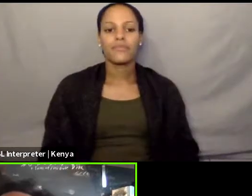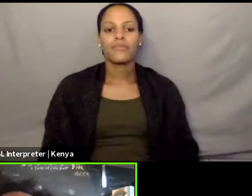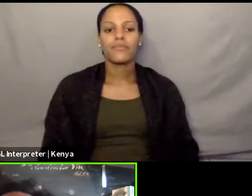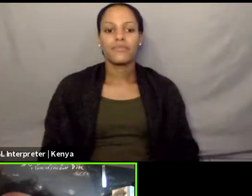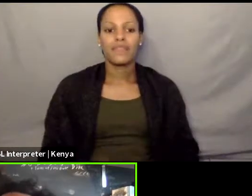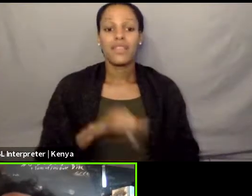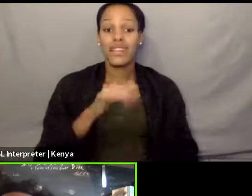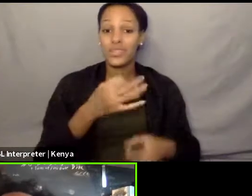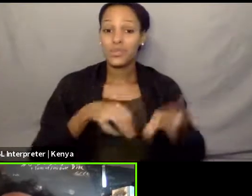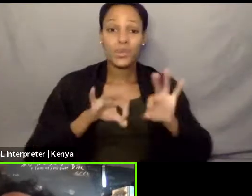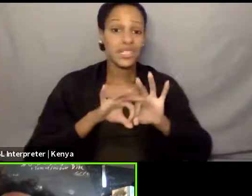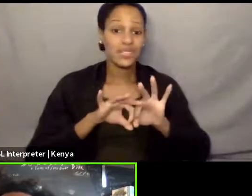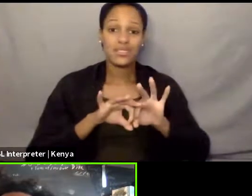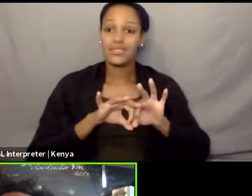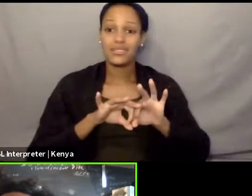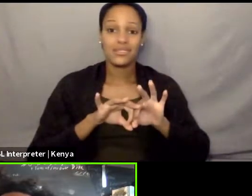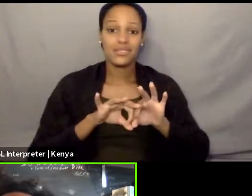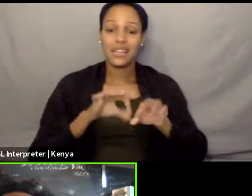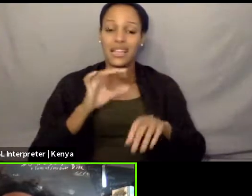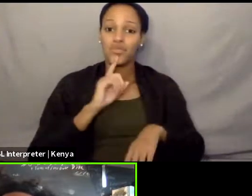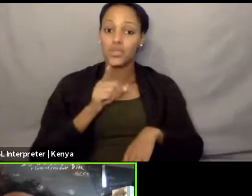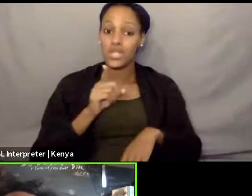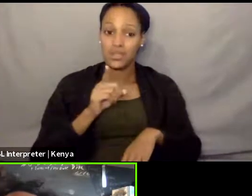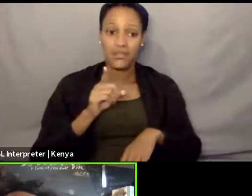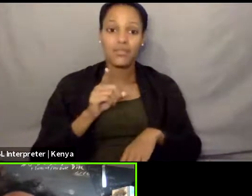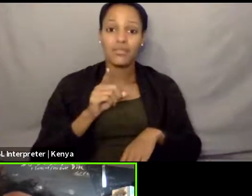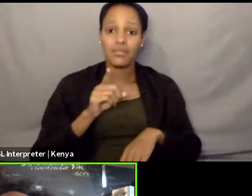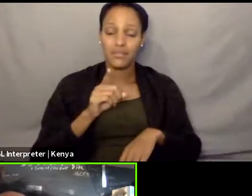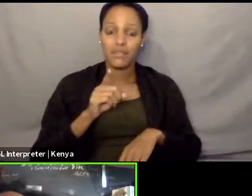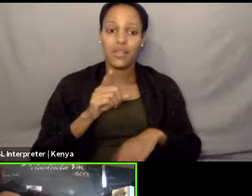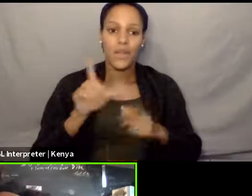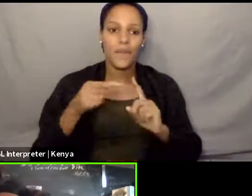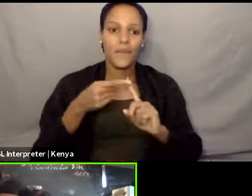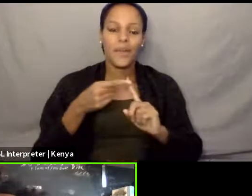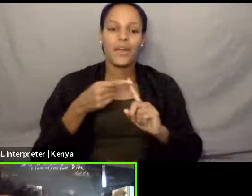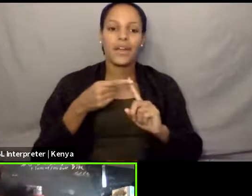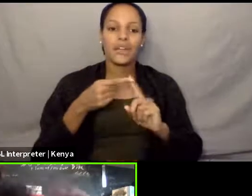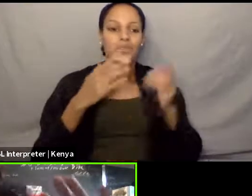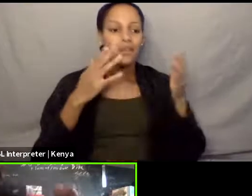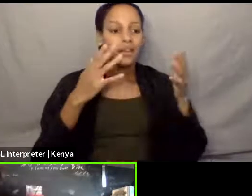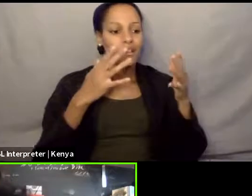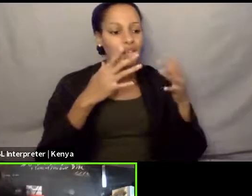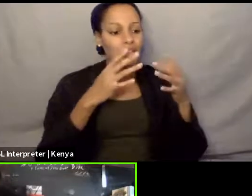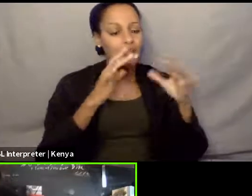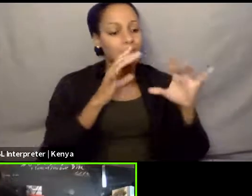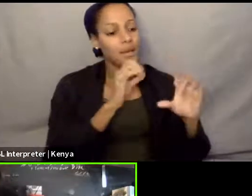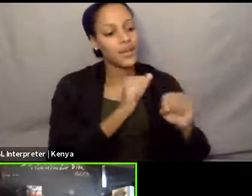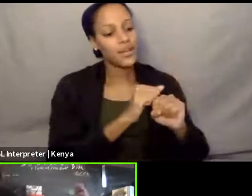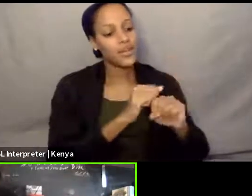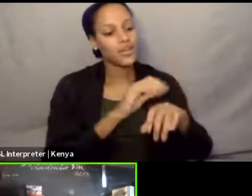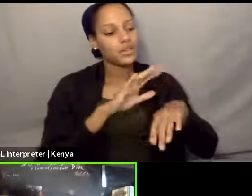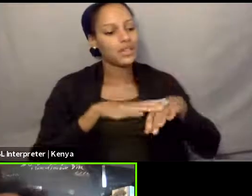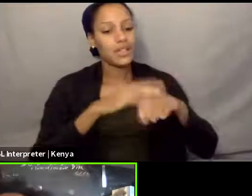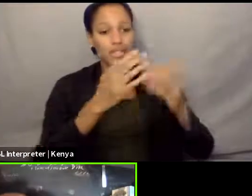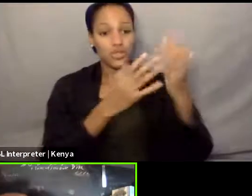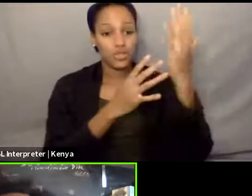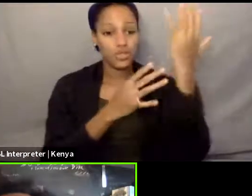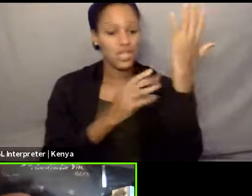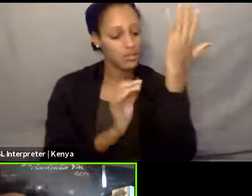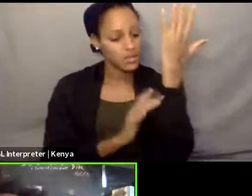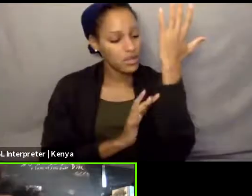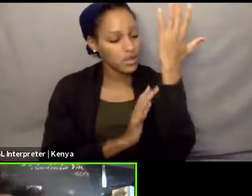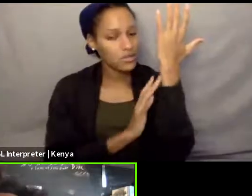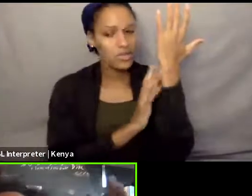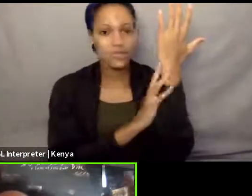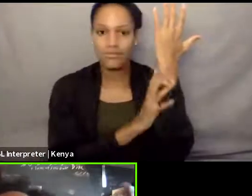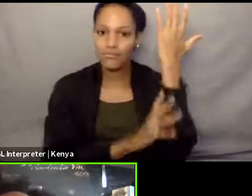that is important. I think that is a real thing, you know, that when you are admiring, or you're touching the bark of a birch tree, you